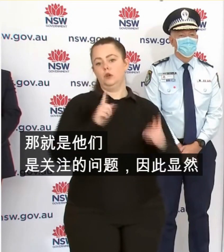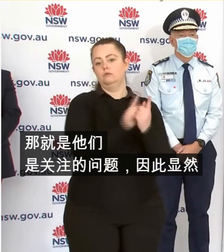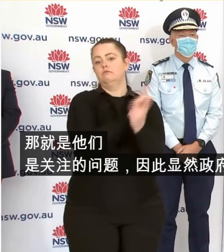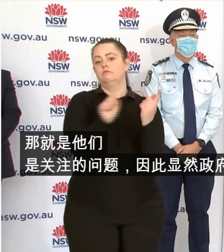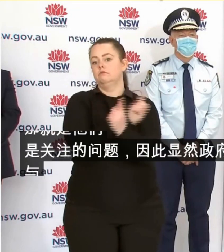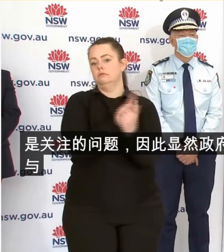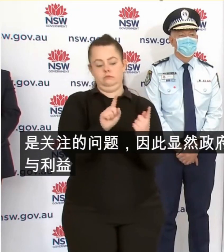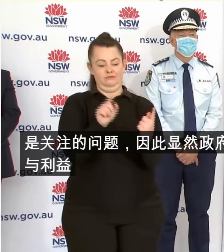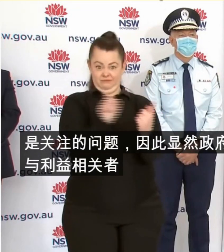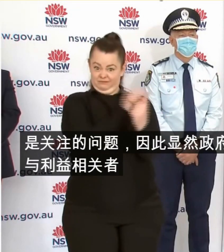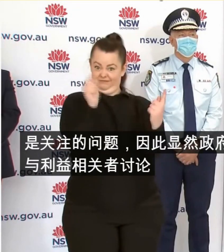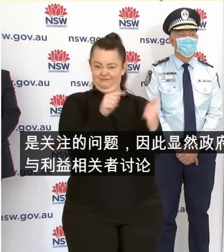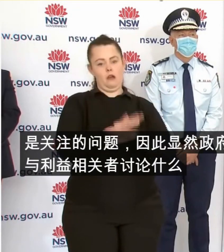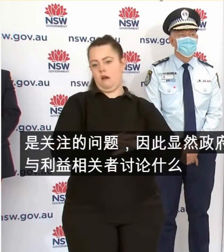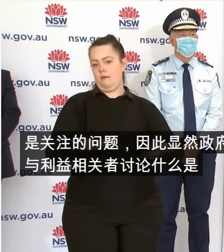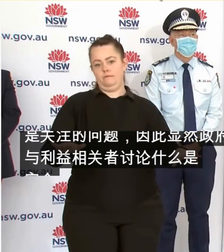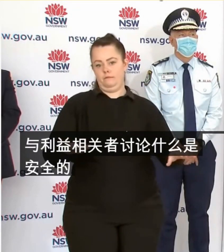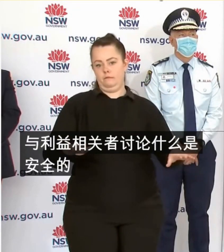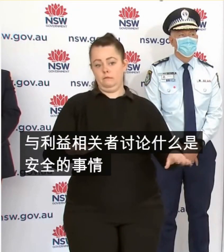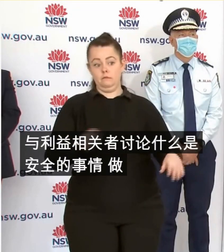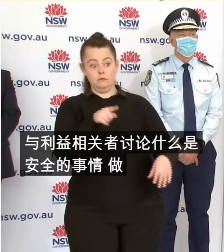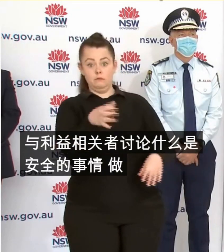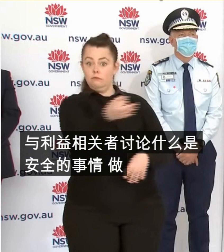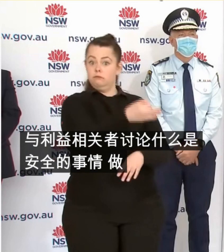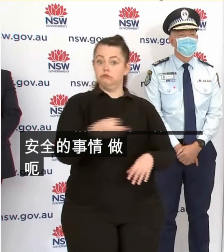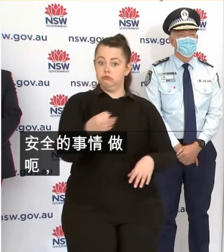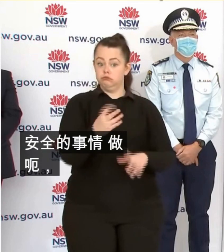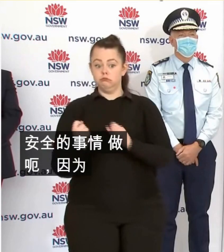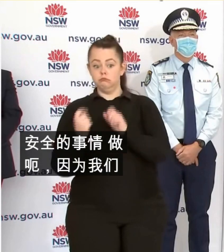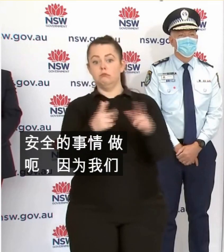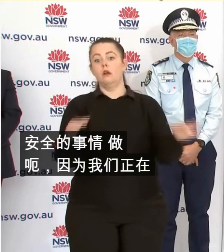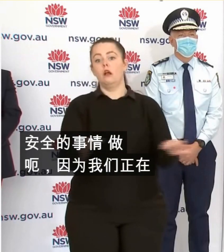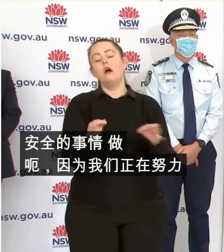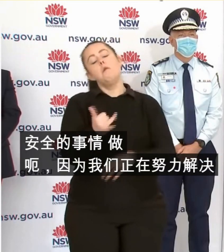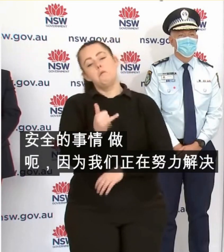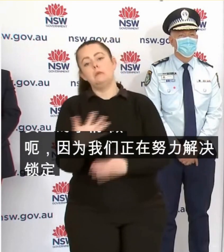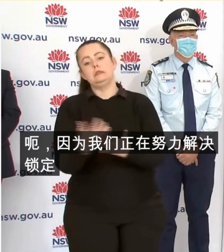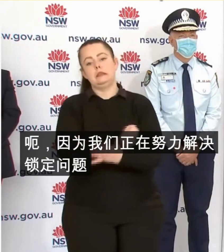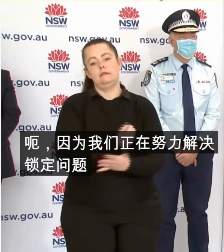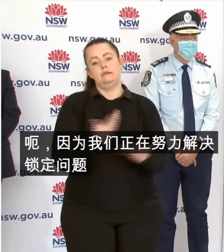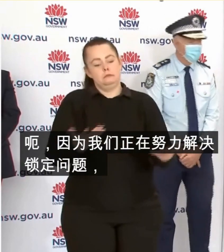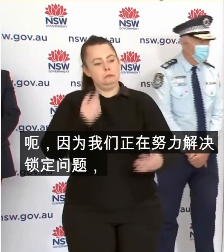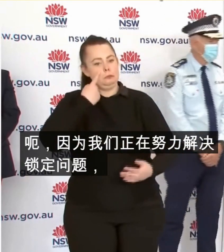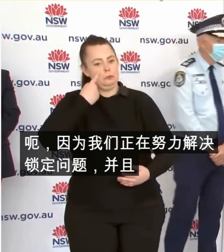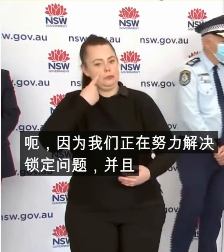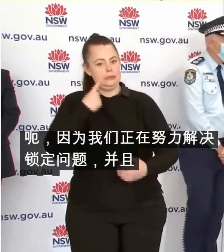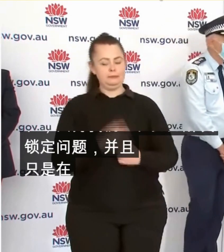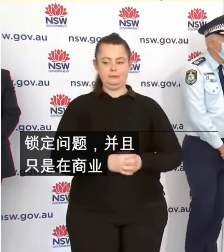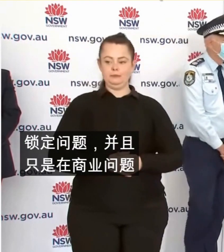So obviously, government is speaking to stakeholders about what is a safe thing to do as we are working our way through the lockdown.